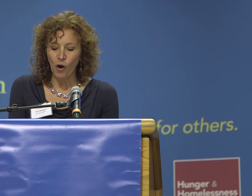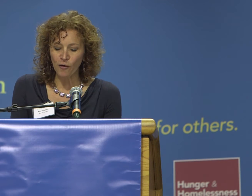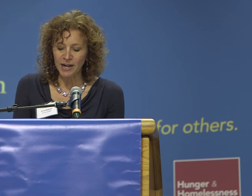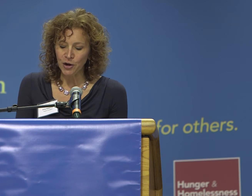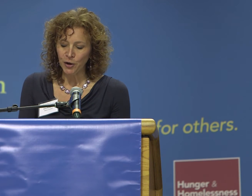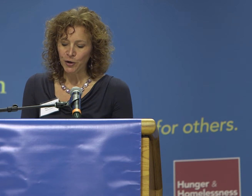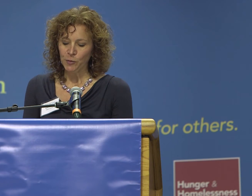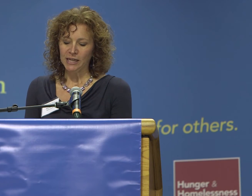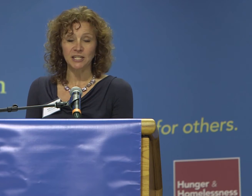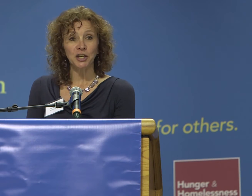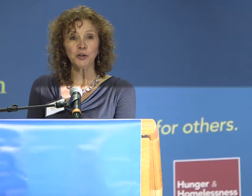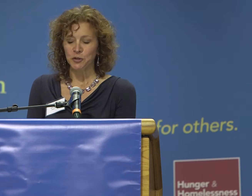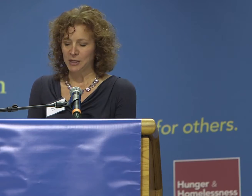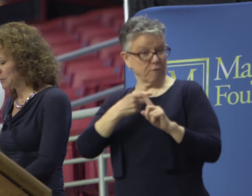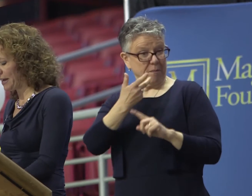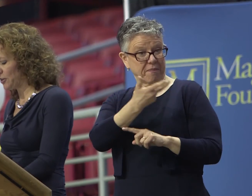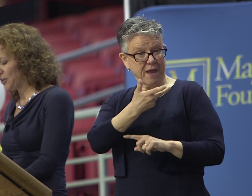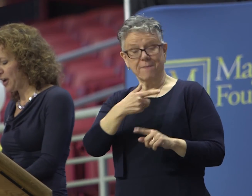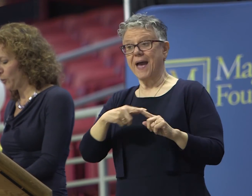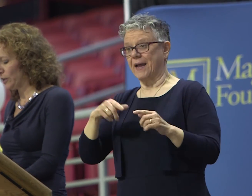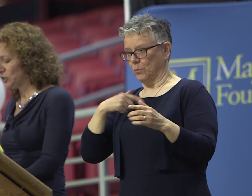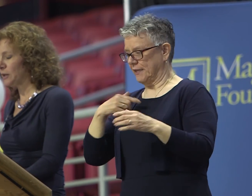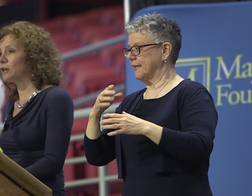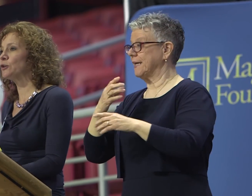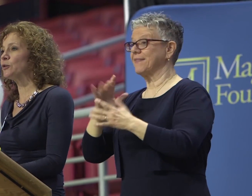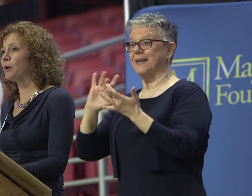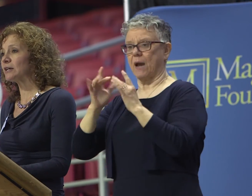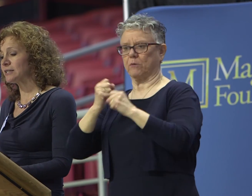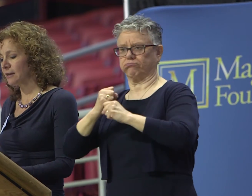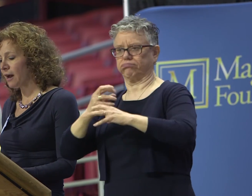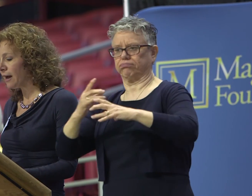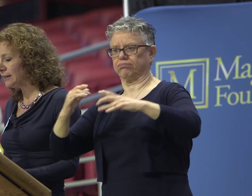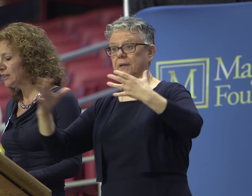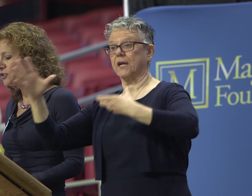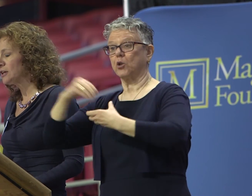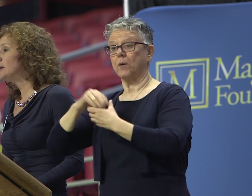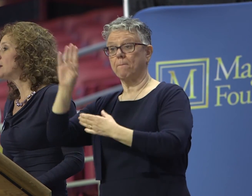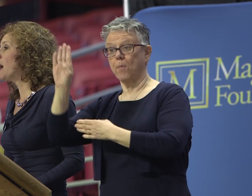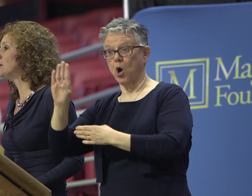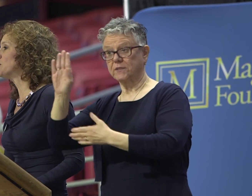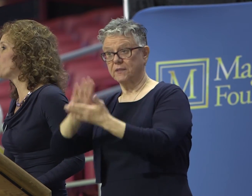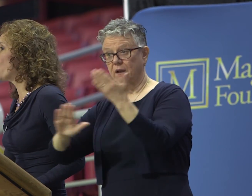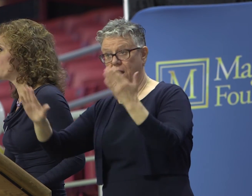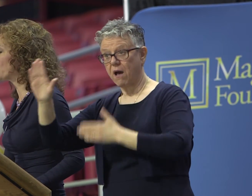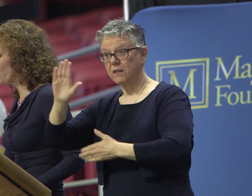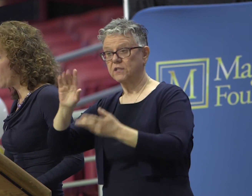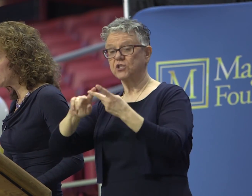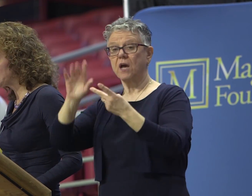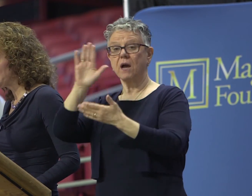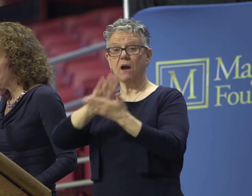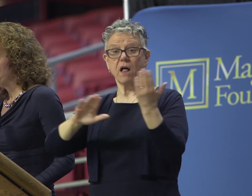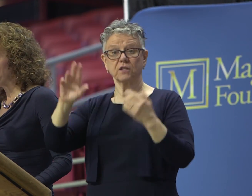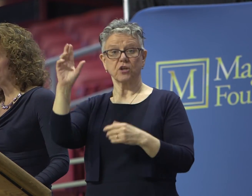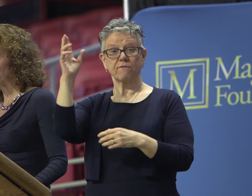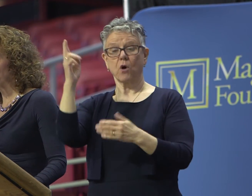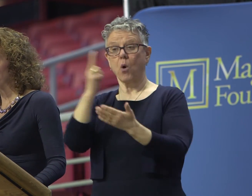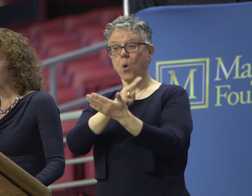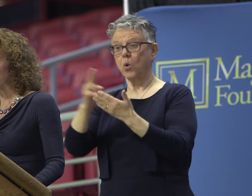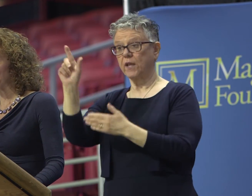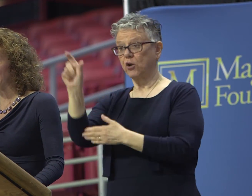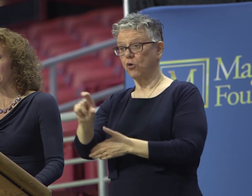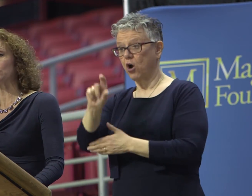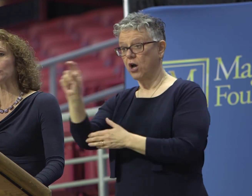As you've already heard, we continue to expand our network to include Boston College, College of the Holy Cross,